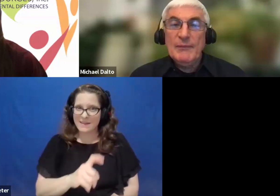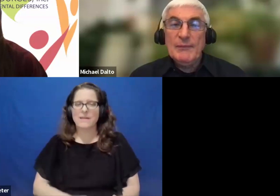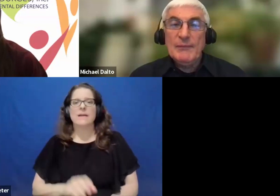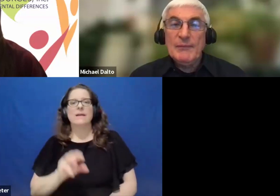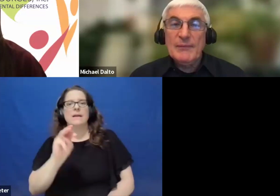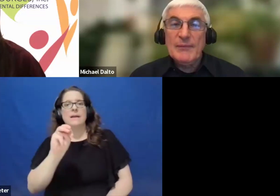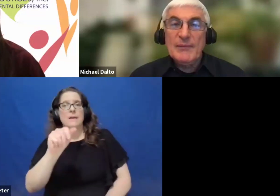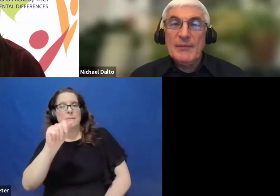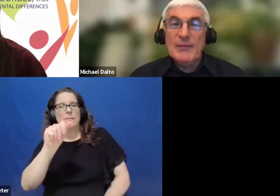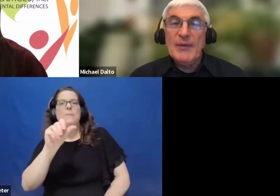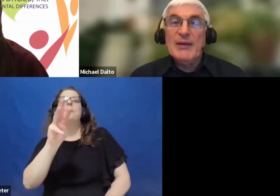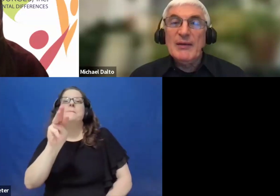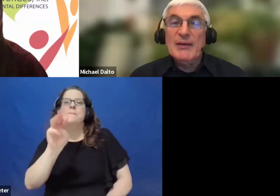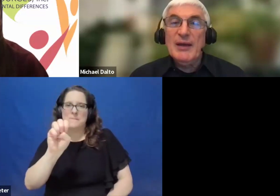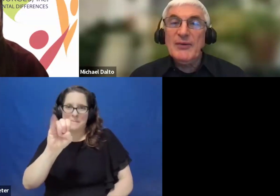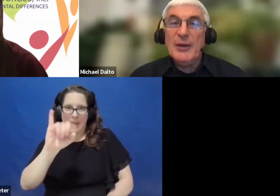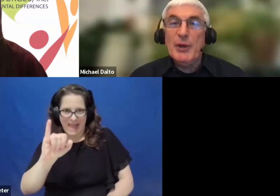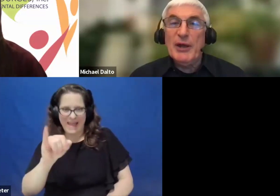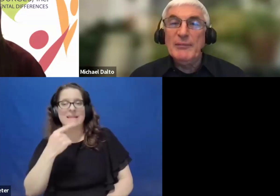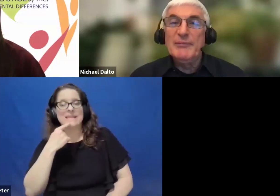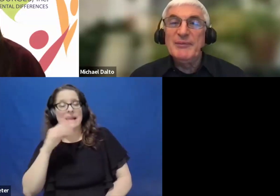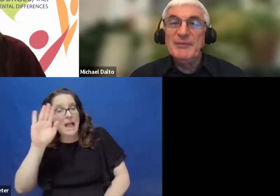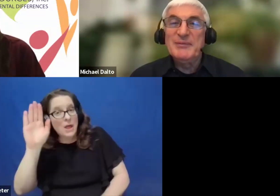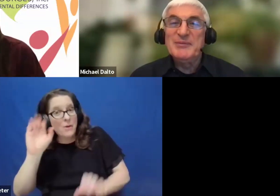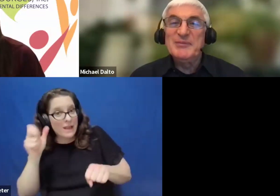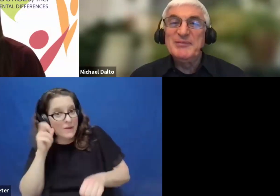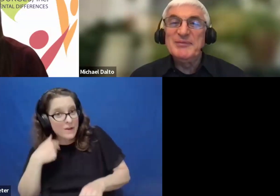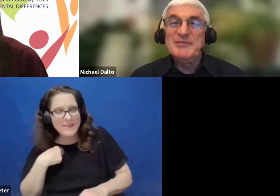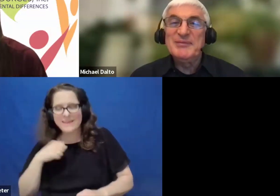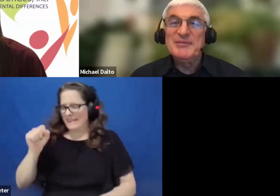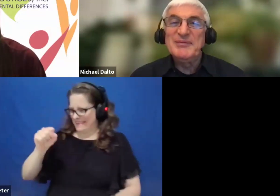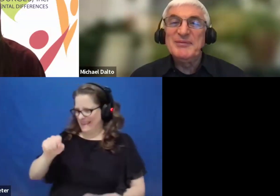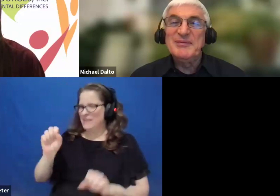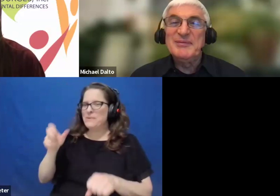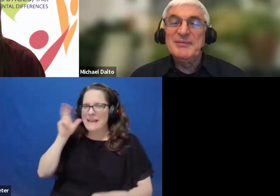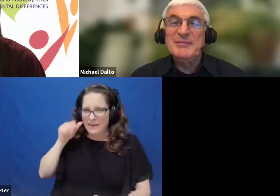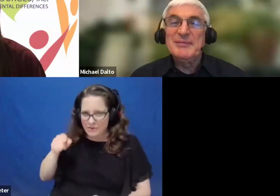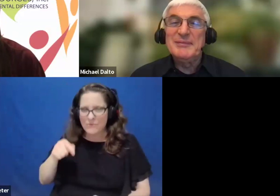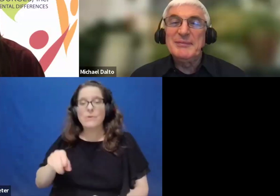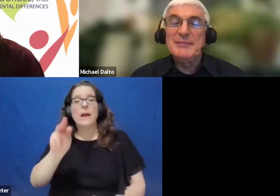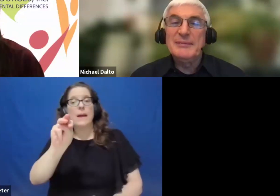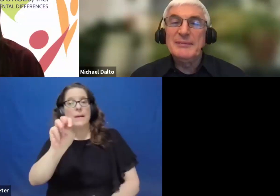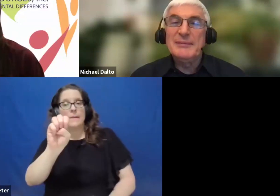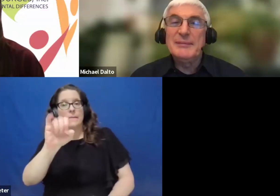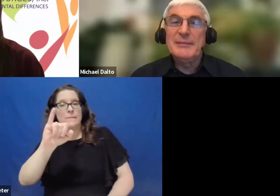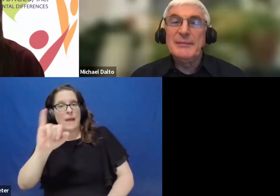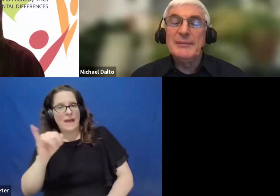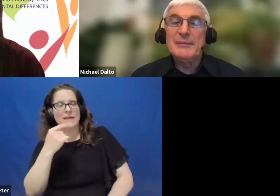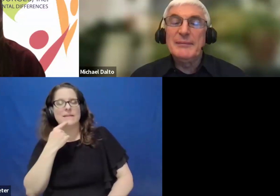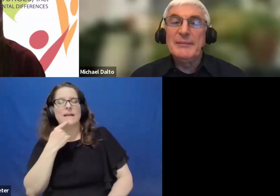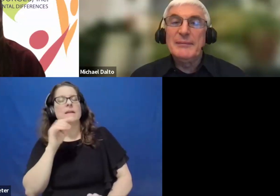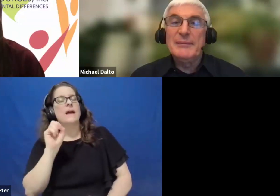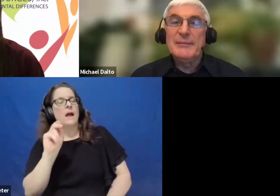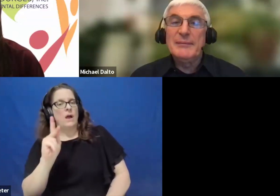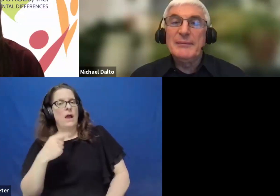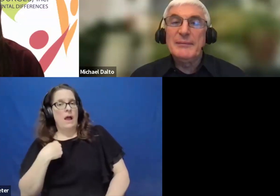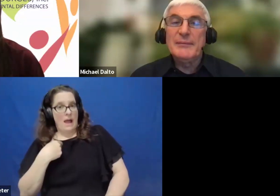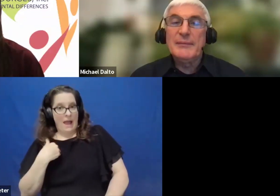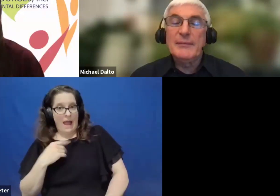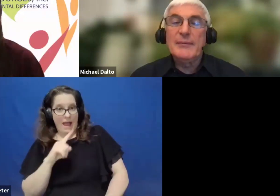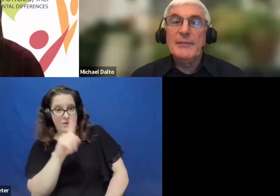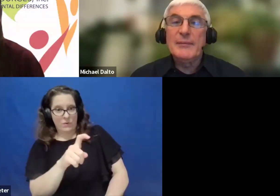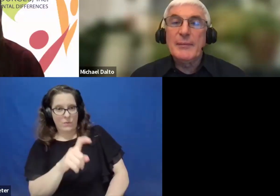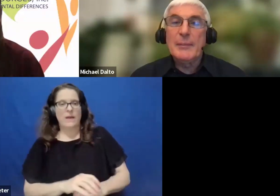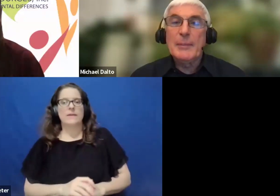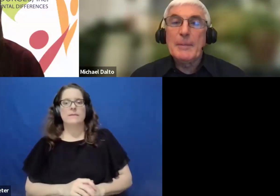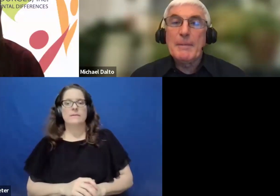Hello, can you hear me? Yes. Yes, I Okay, may. great. Hello. I have a question. So my daughter